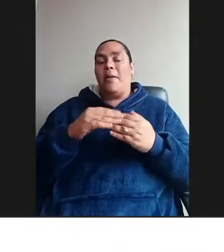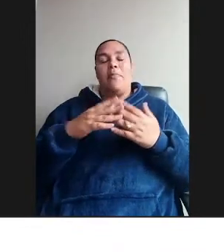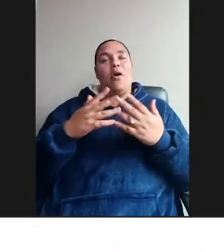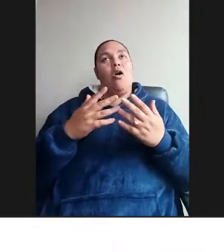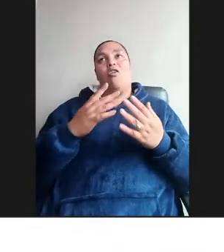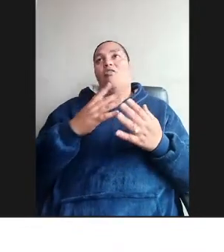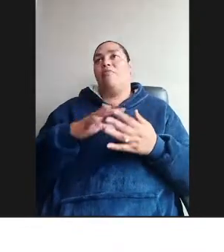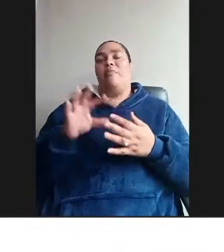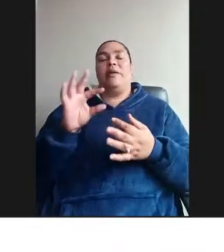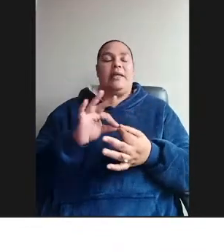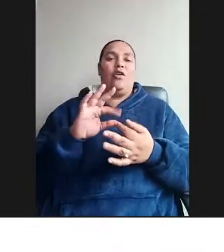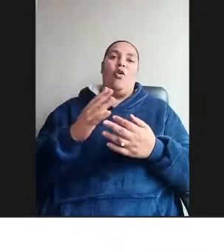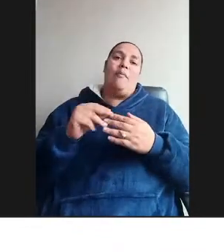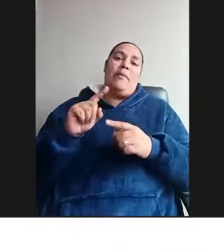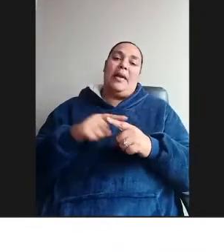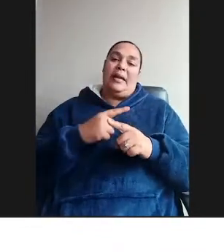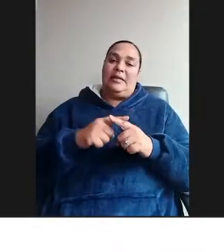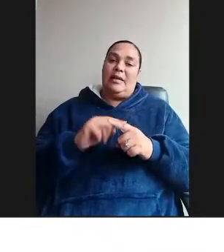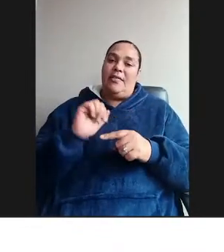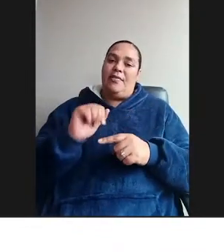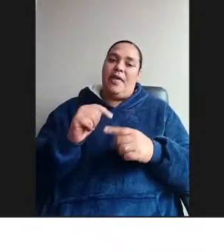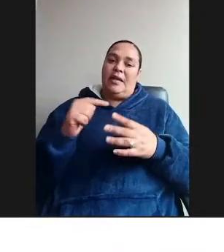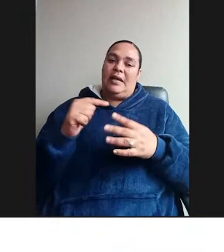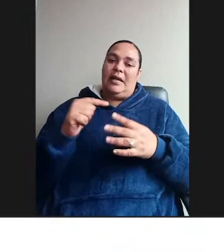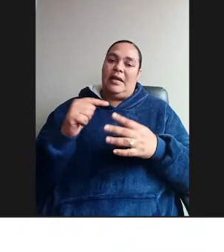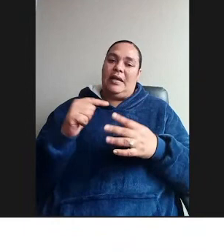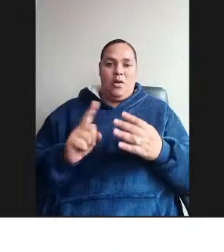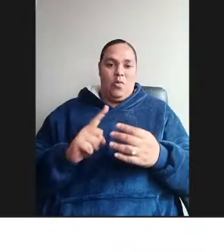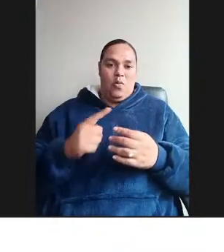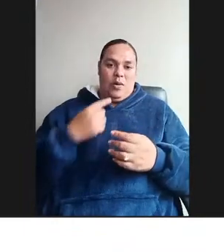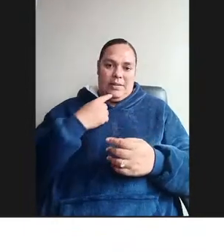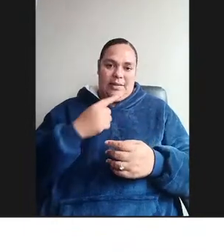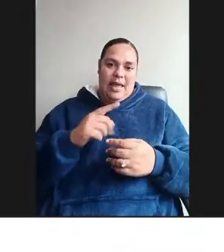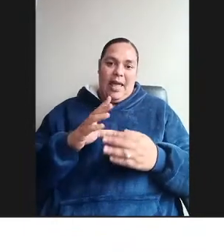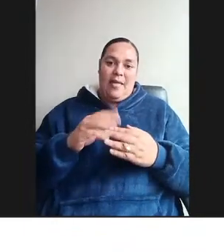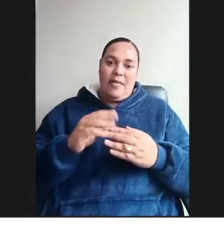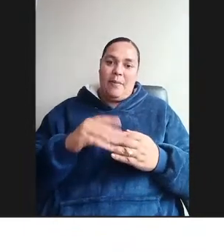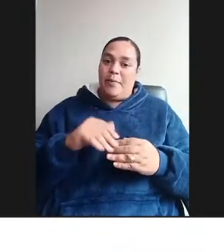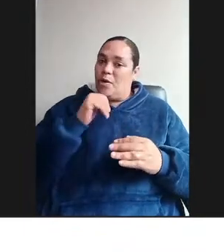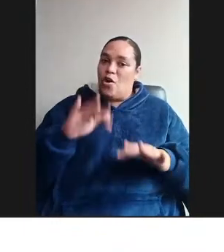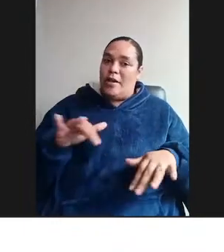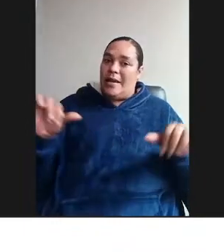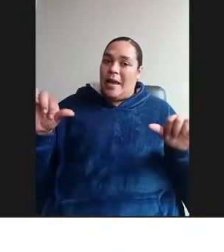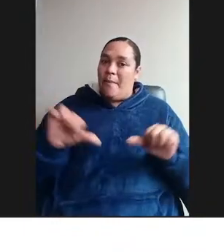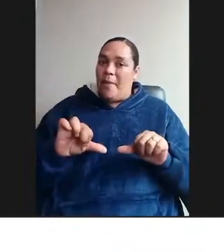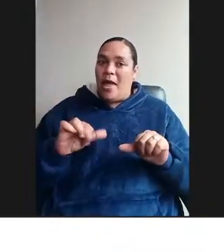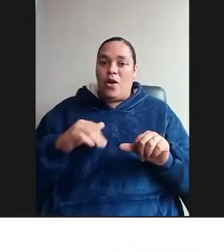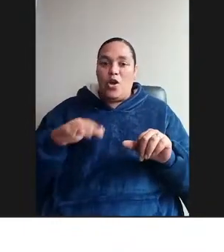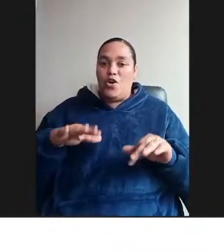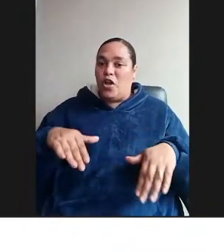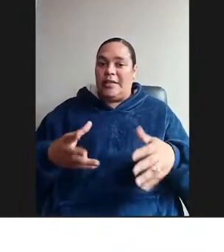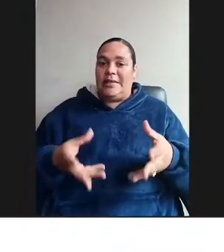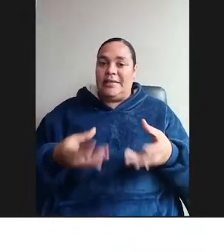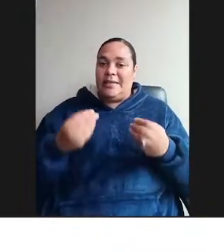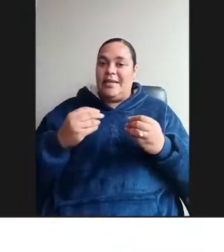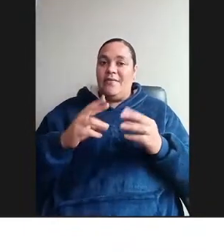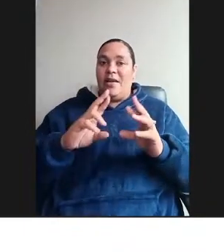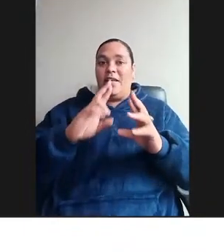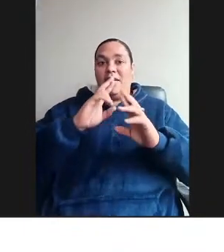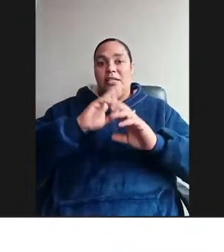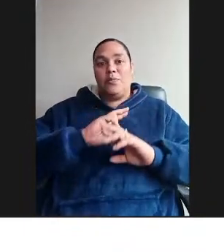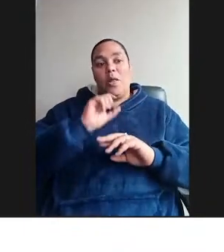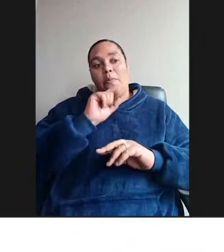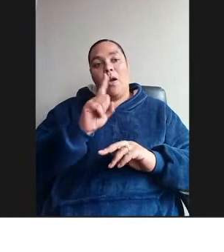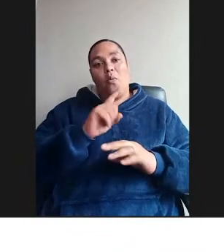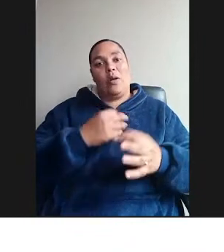executive made the following undertaking, and the member has not yet come back or have not received a response that explains as to what